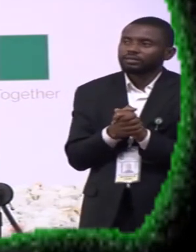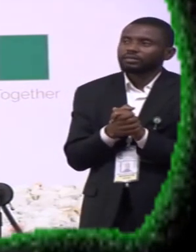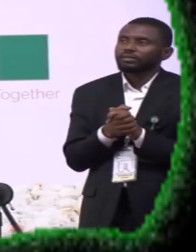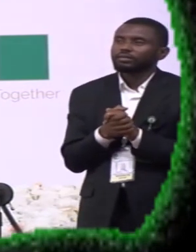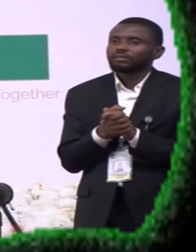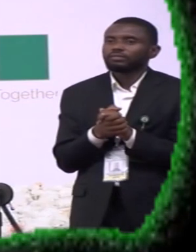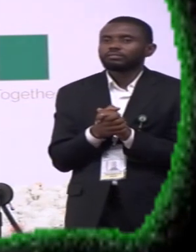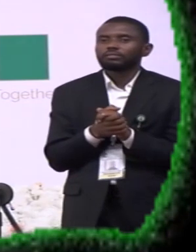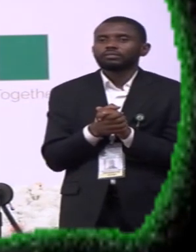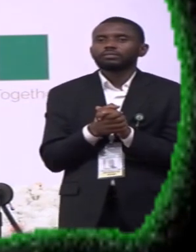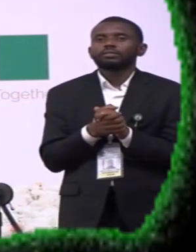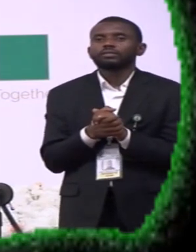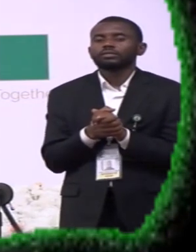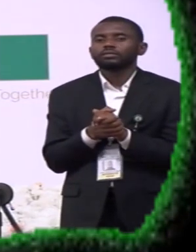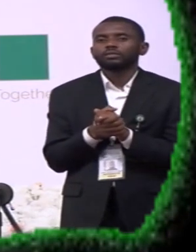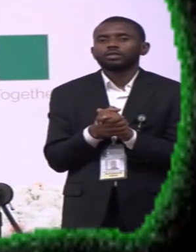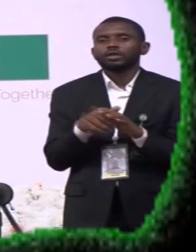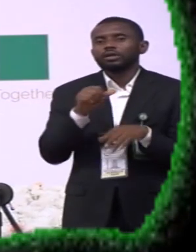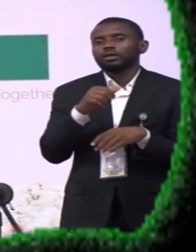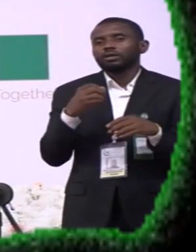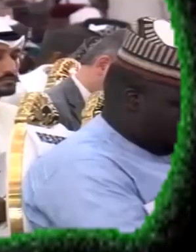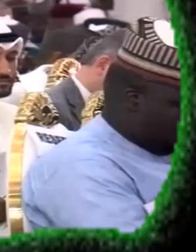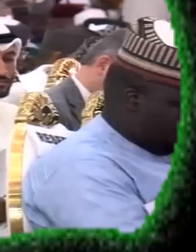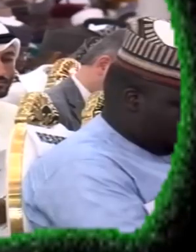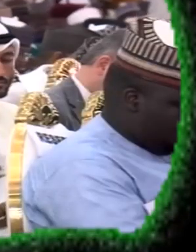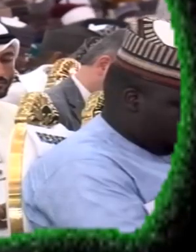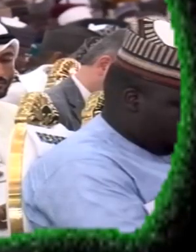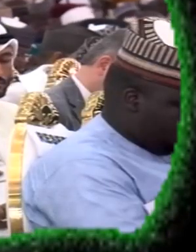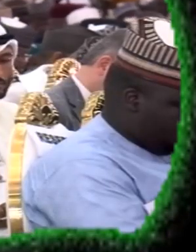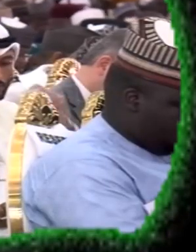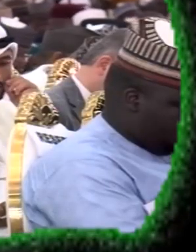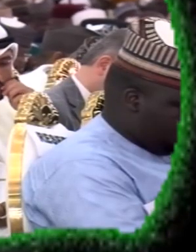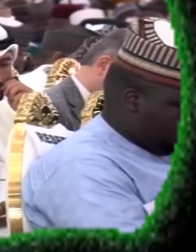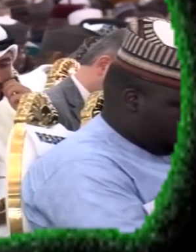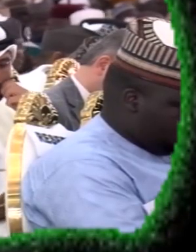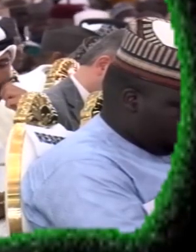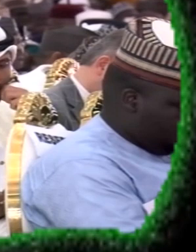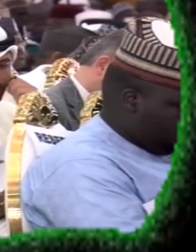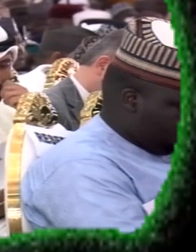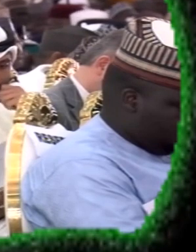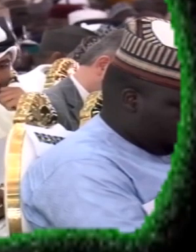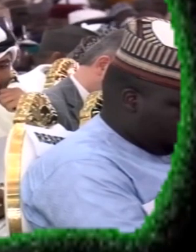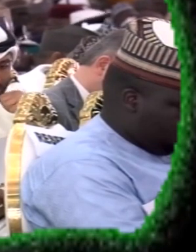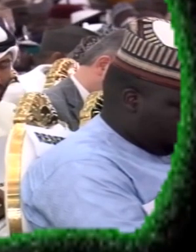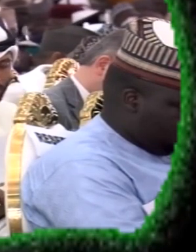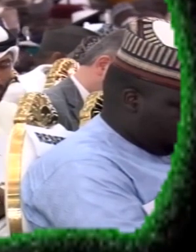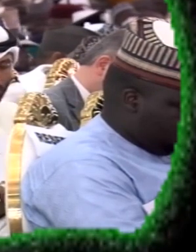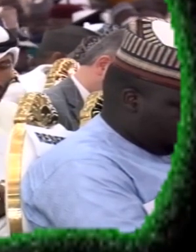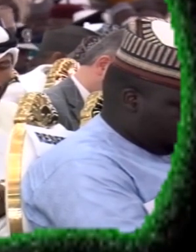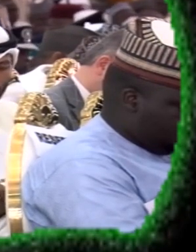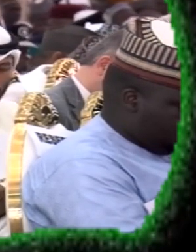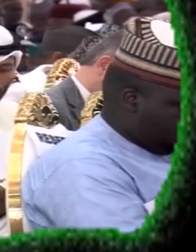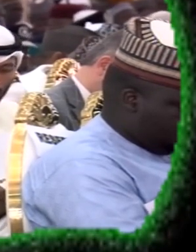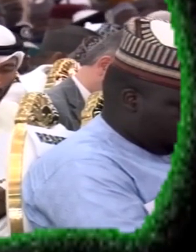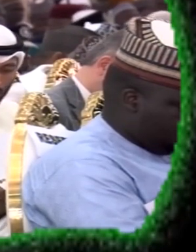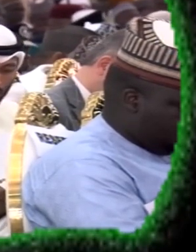another one I want to give is advice. There is no doubt that power intoxicates and leads